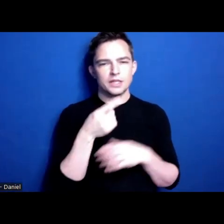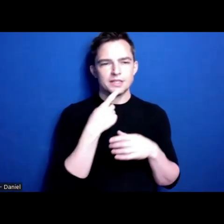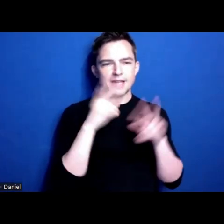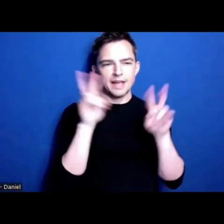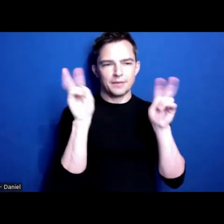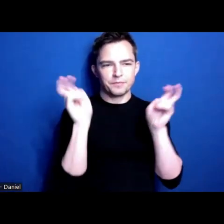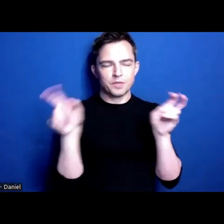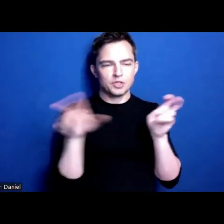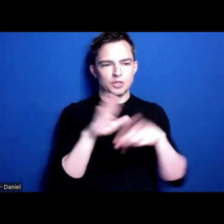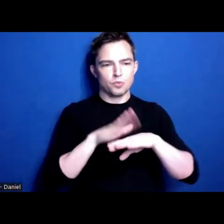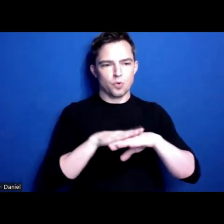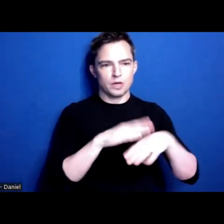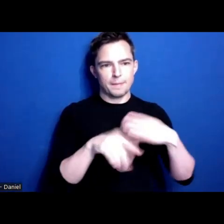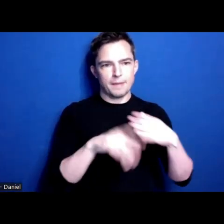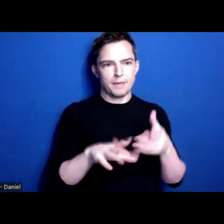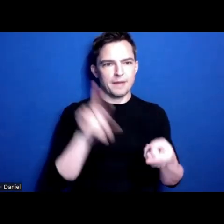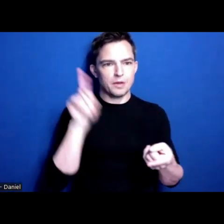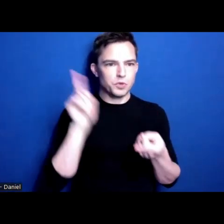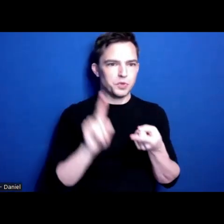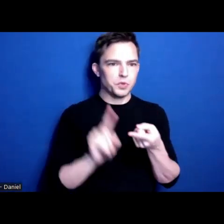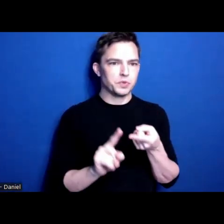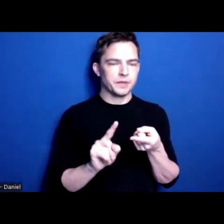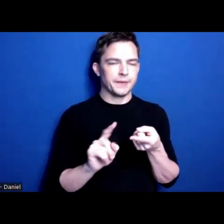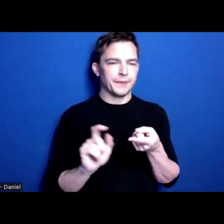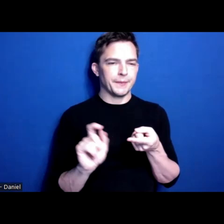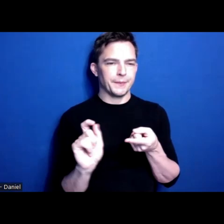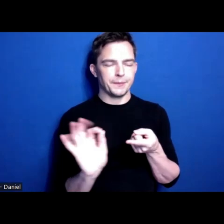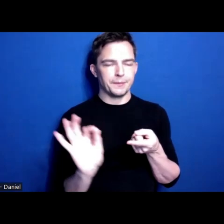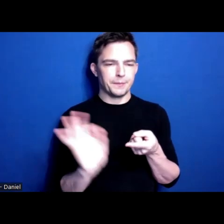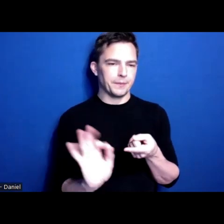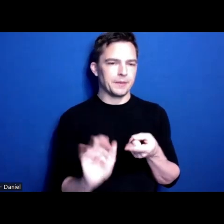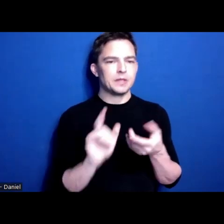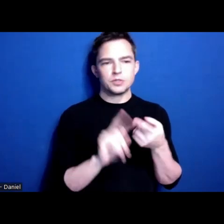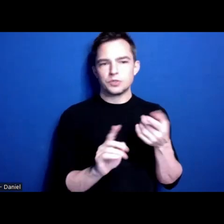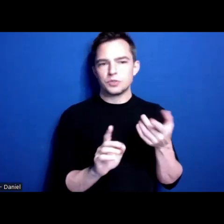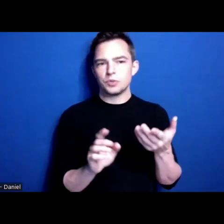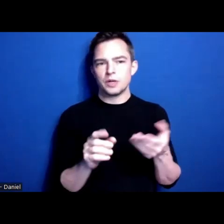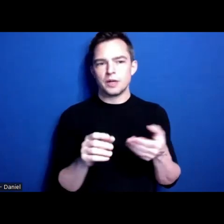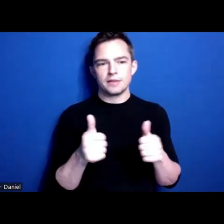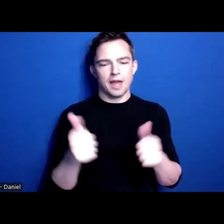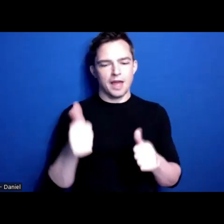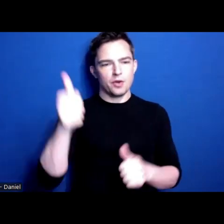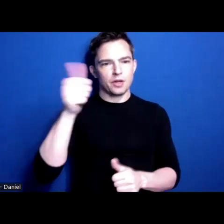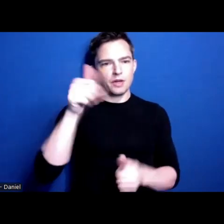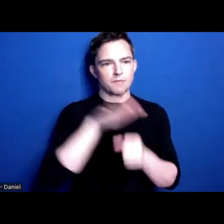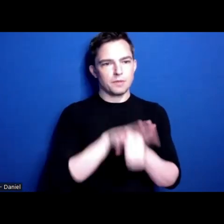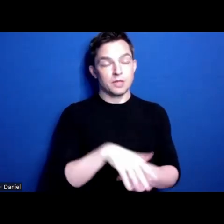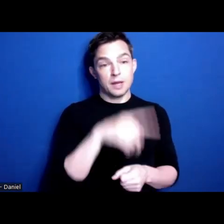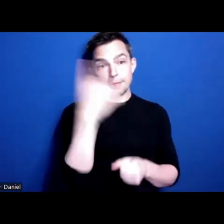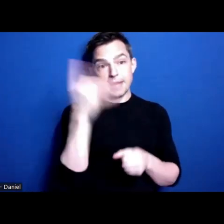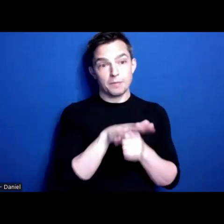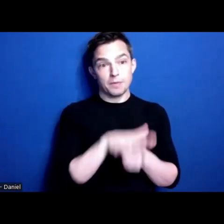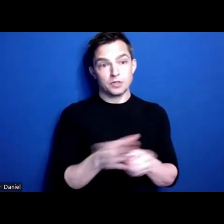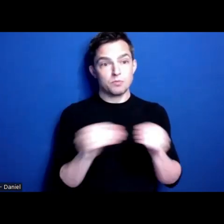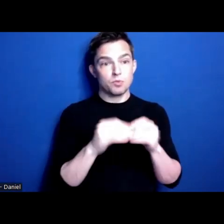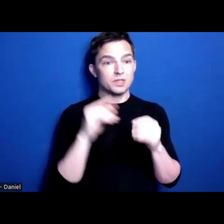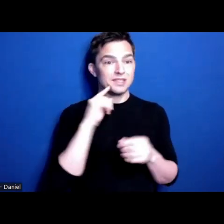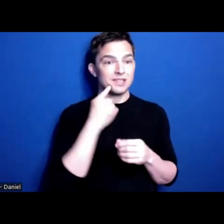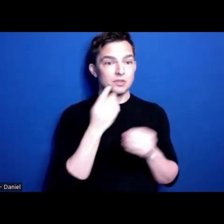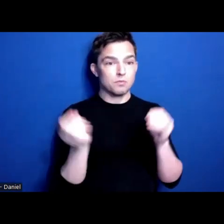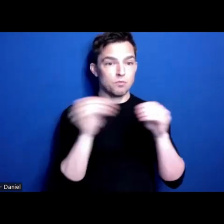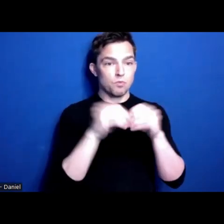she's warning about it being reduced to the notion of hierarchy of oppressions, with Black oppression being more severe or